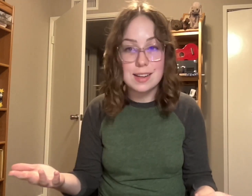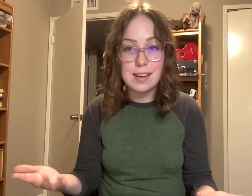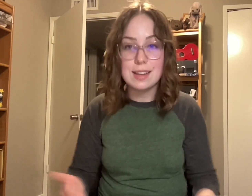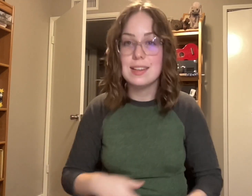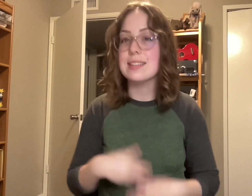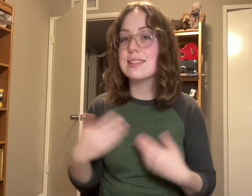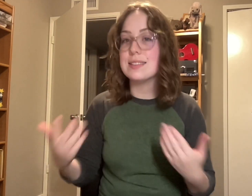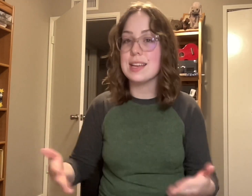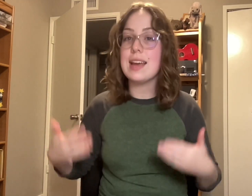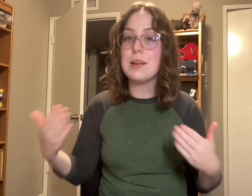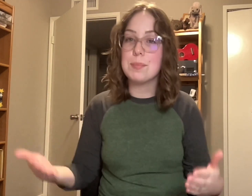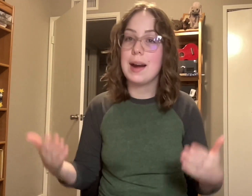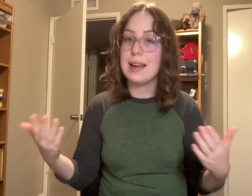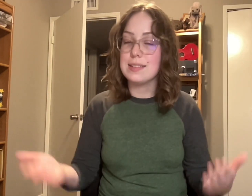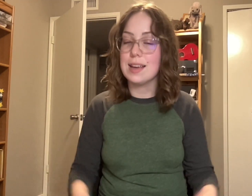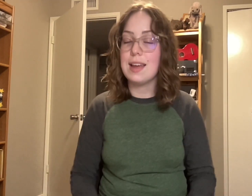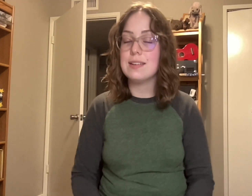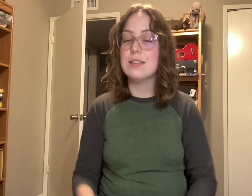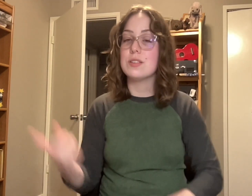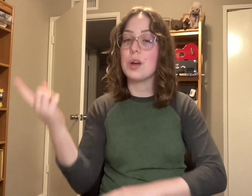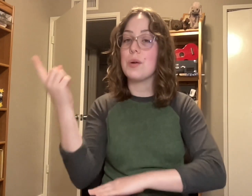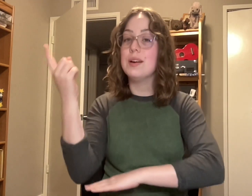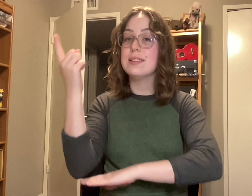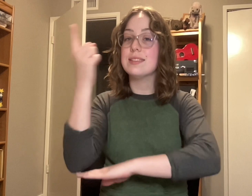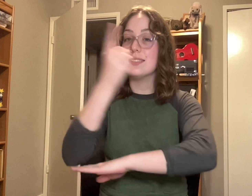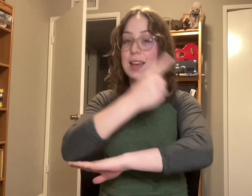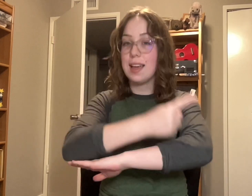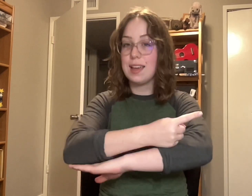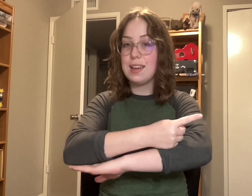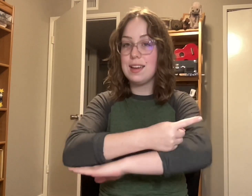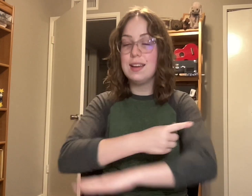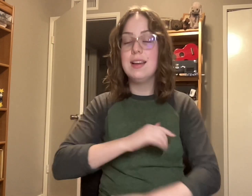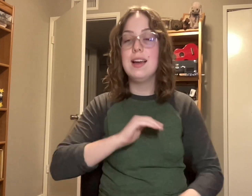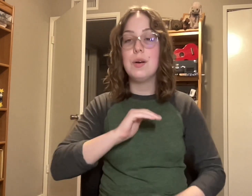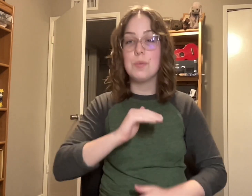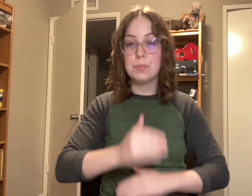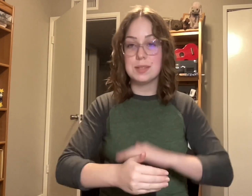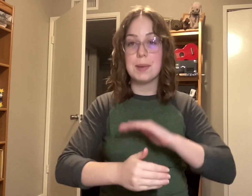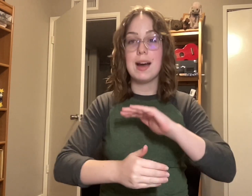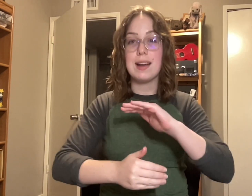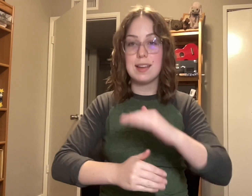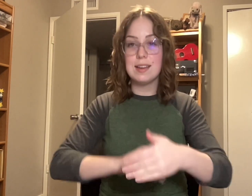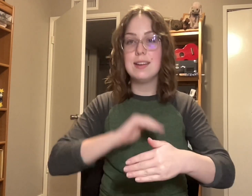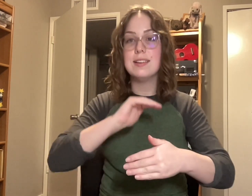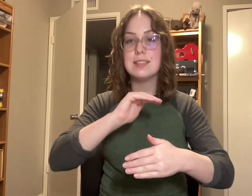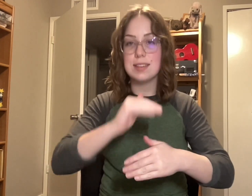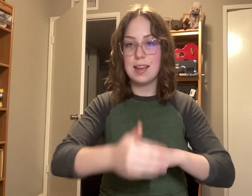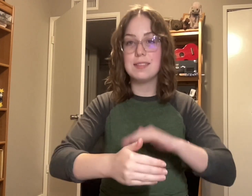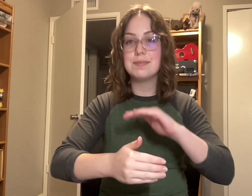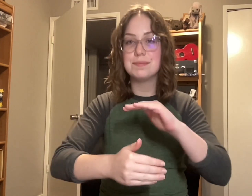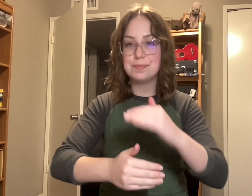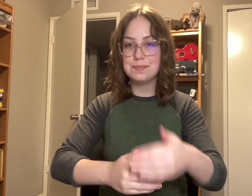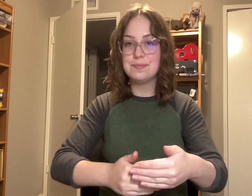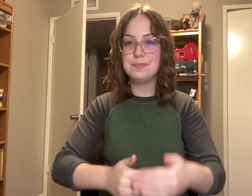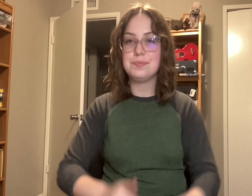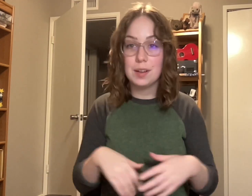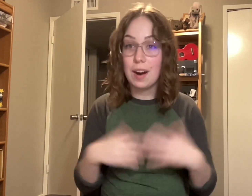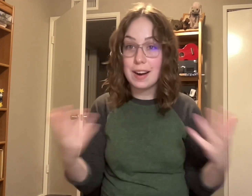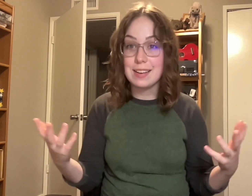it. It's day by day. So day by day. All right, now that